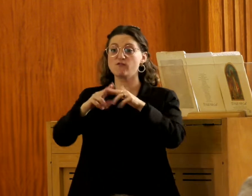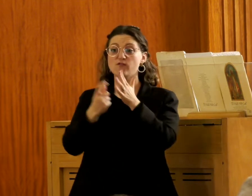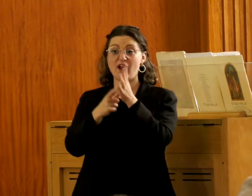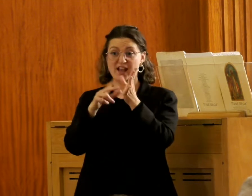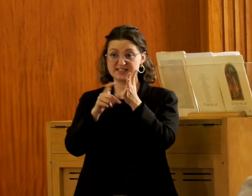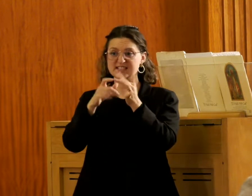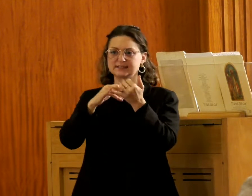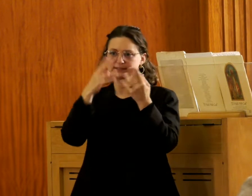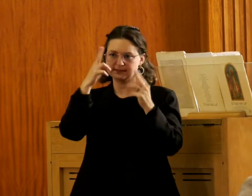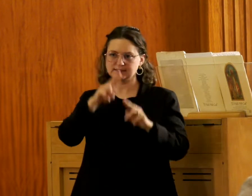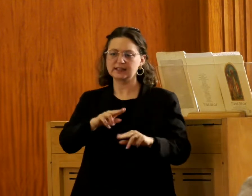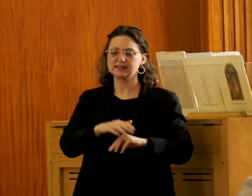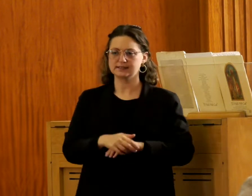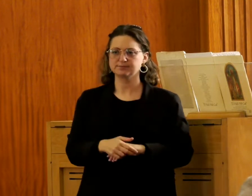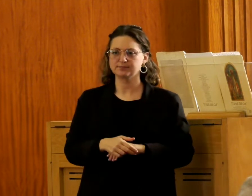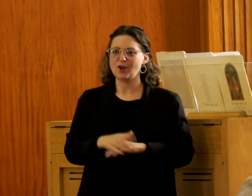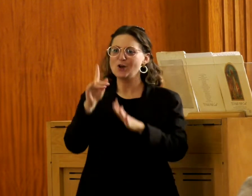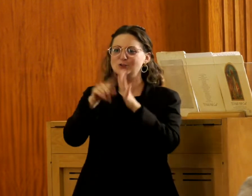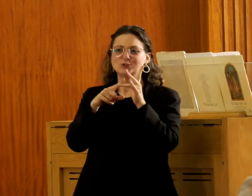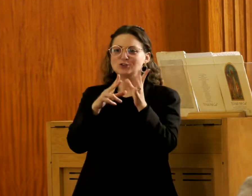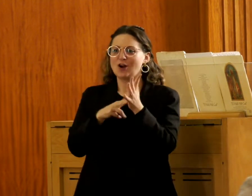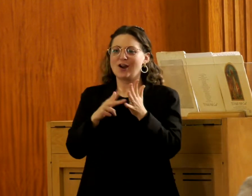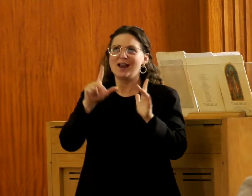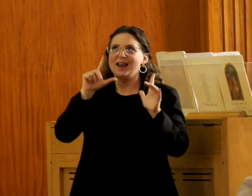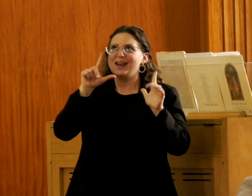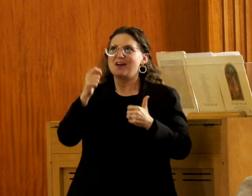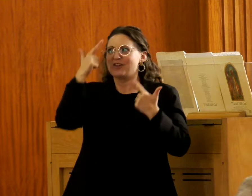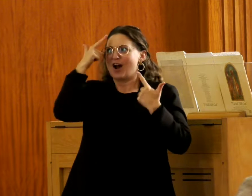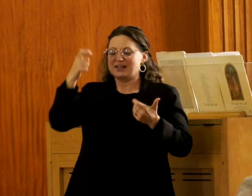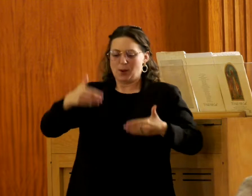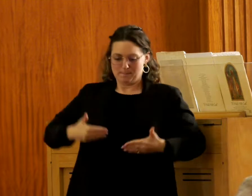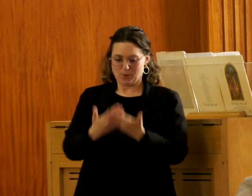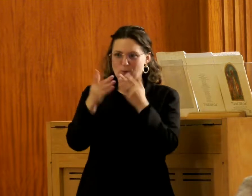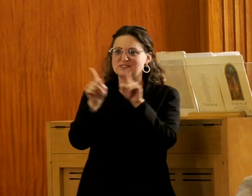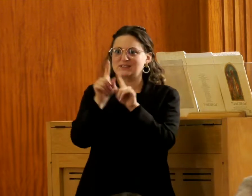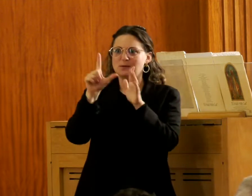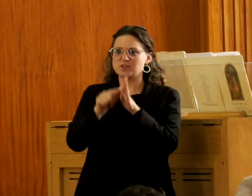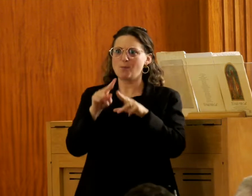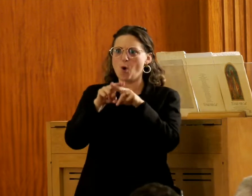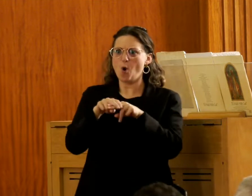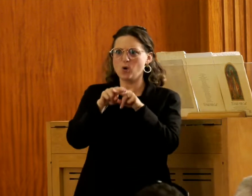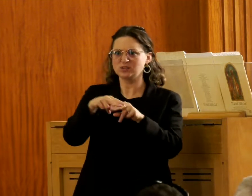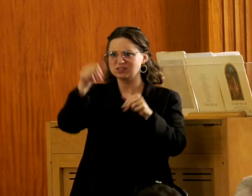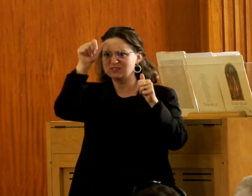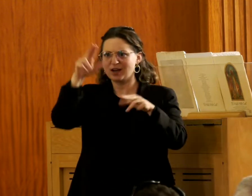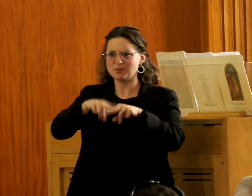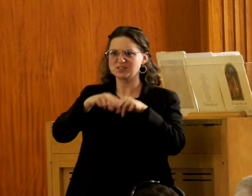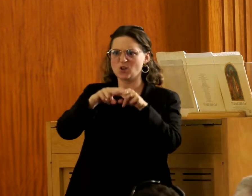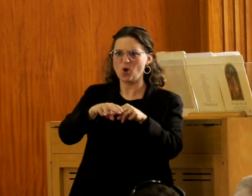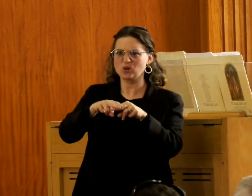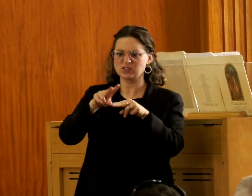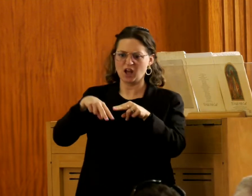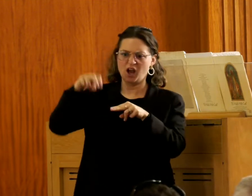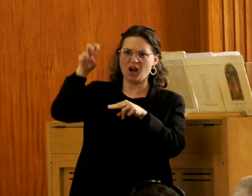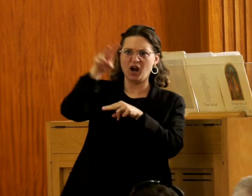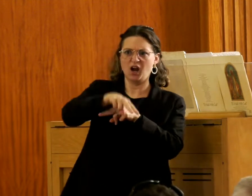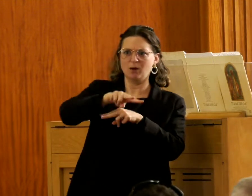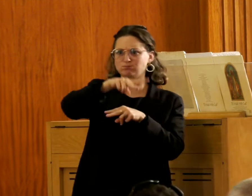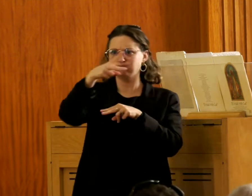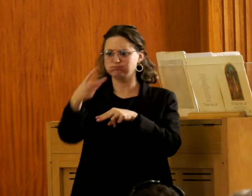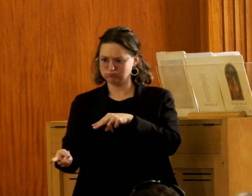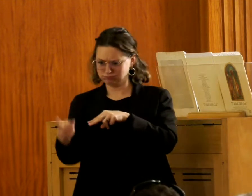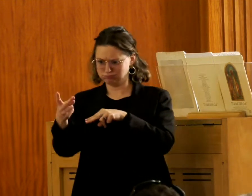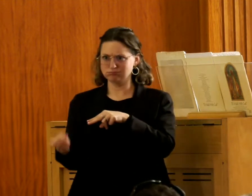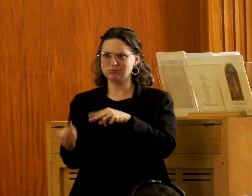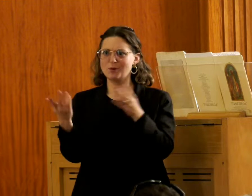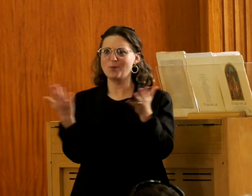While Joan loved the fact that she was born on the same day as the champion hurdler Moss Trooper fell in the Grand National